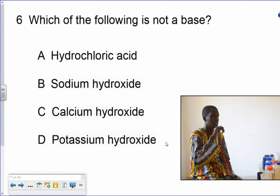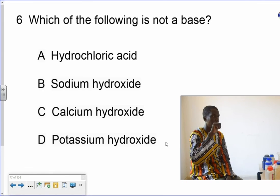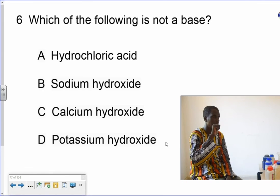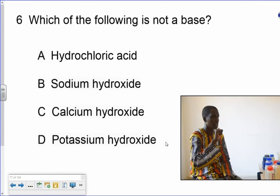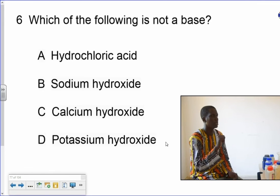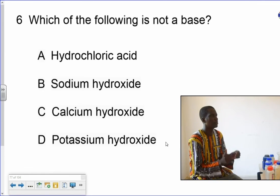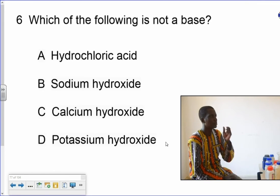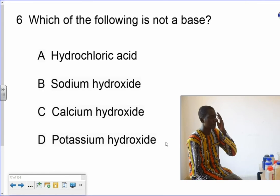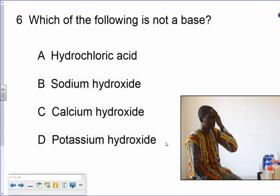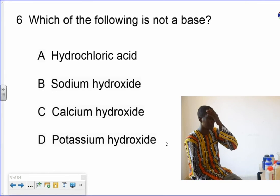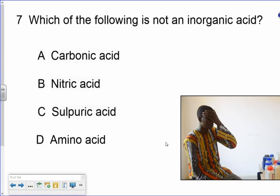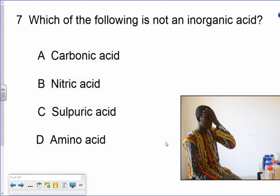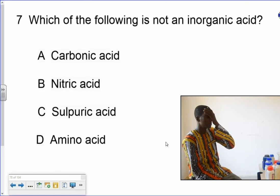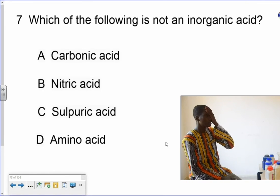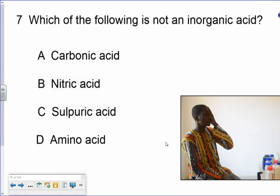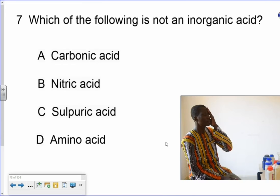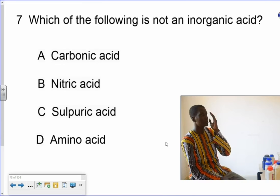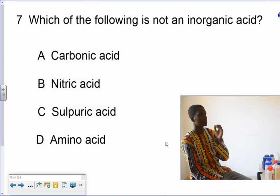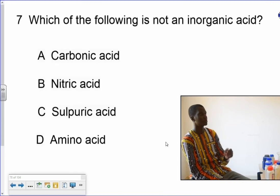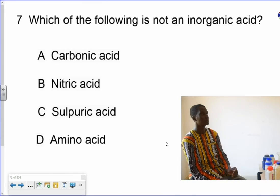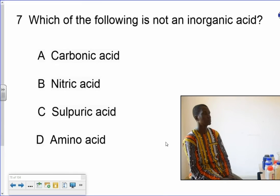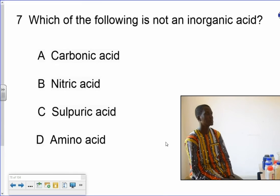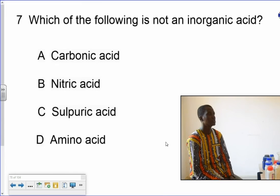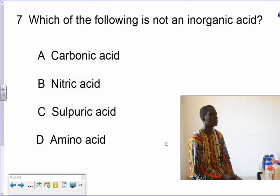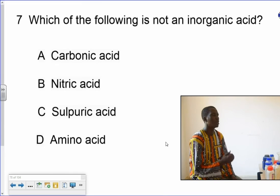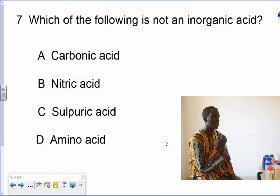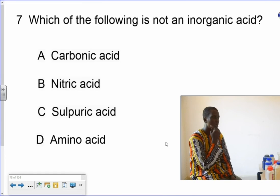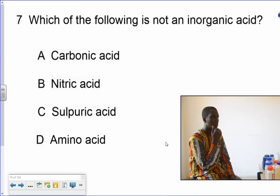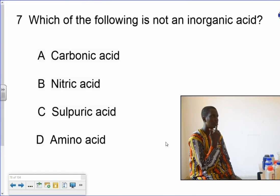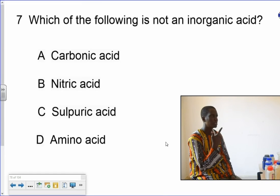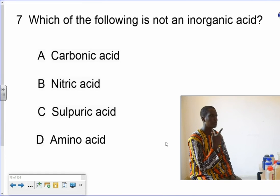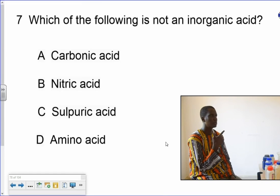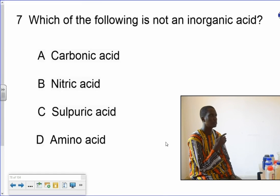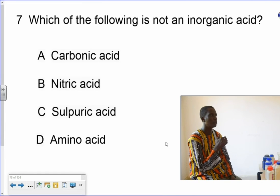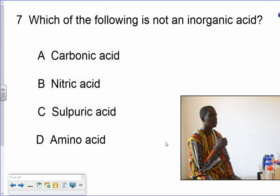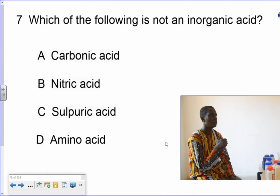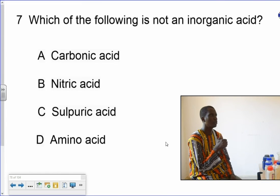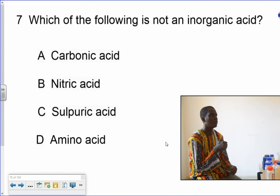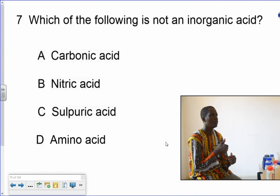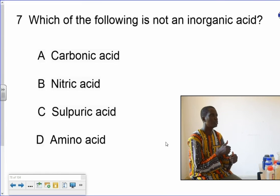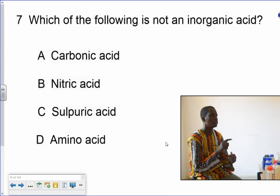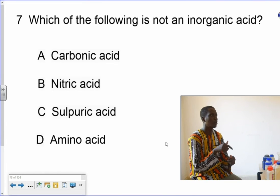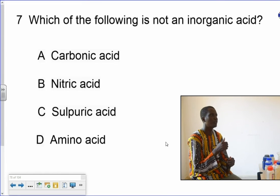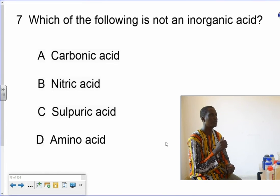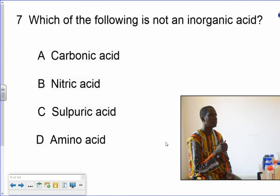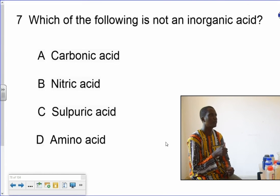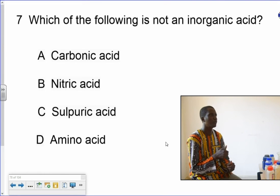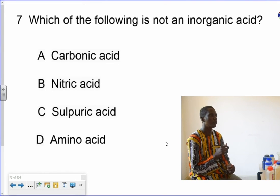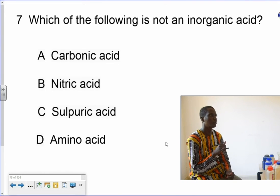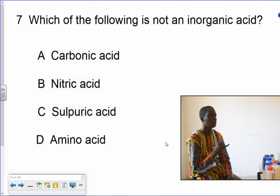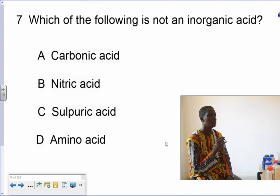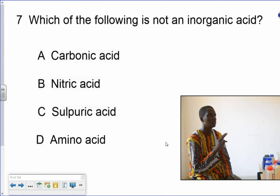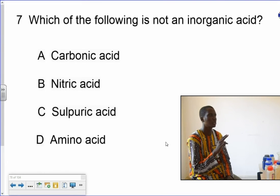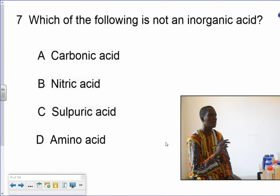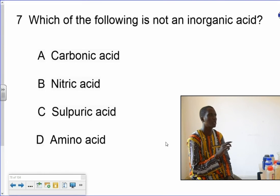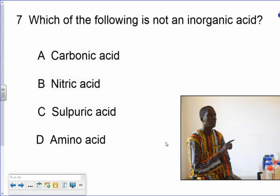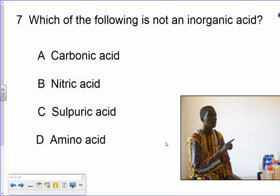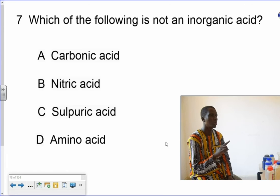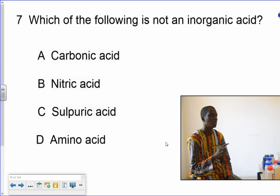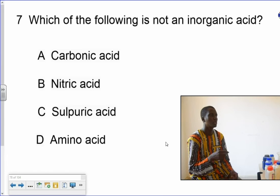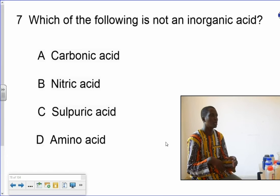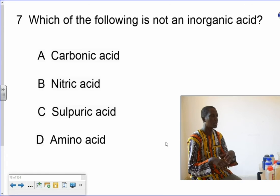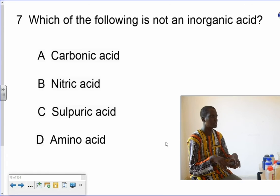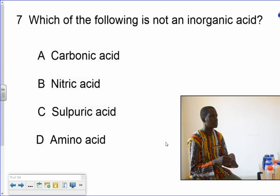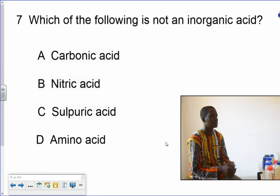but the rest are all bases. 7. Which of the following is not an inorganic acid? Is not an inorganic